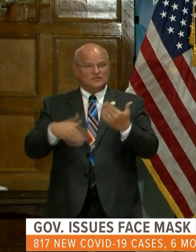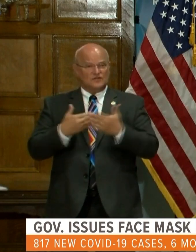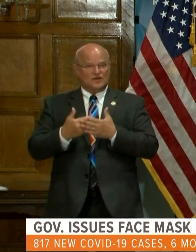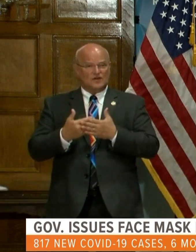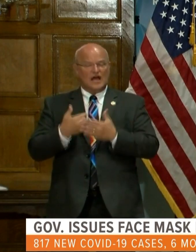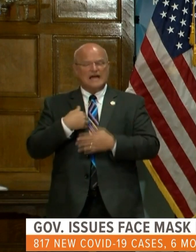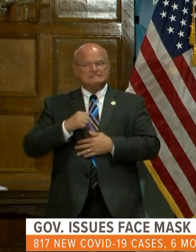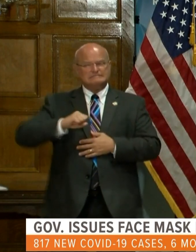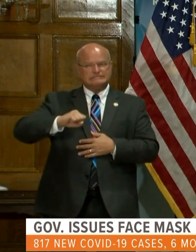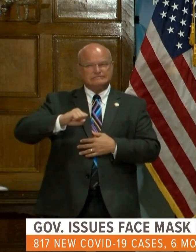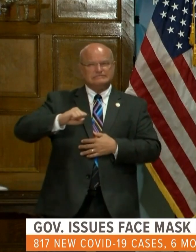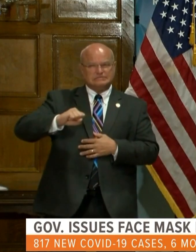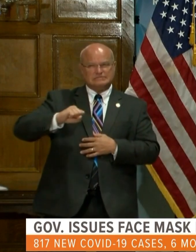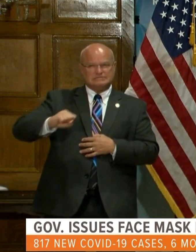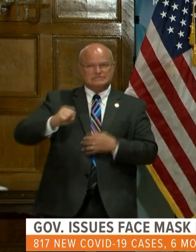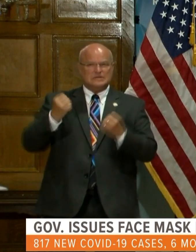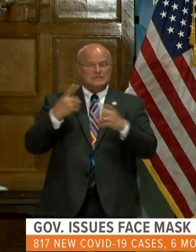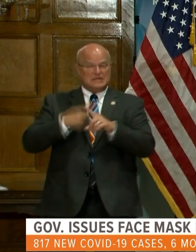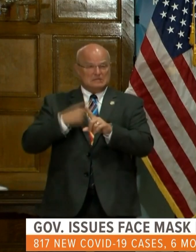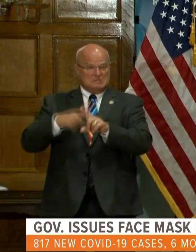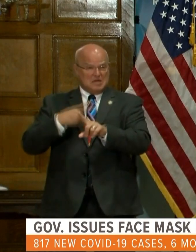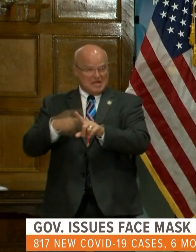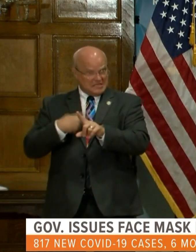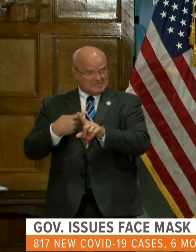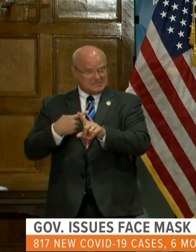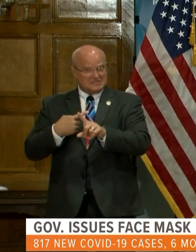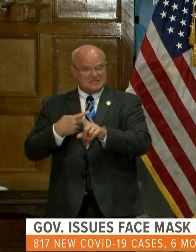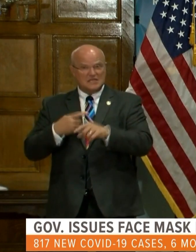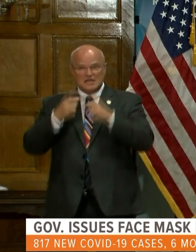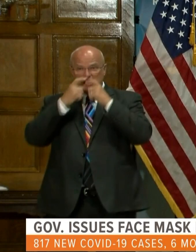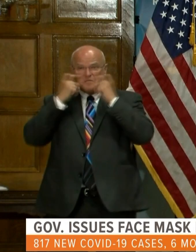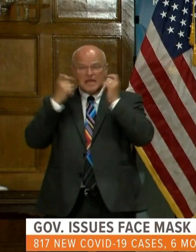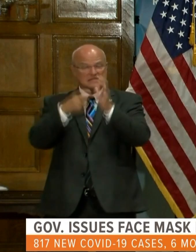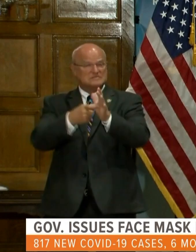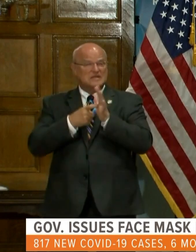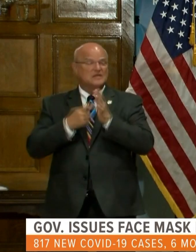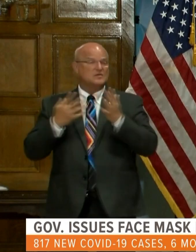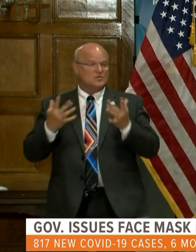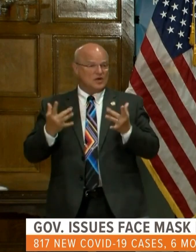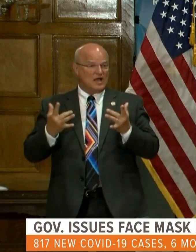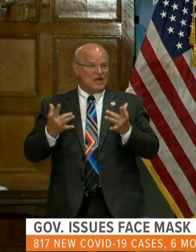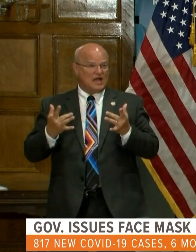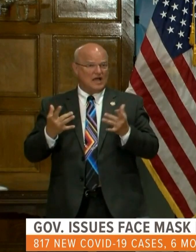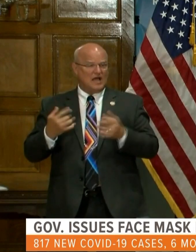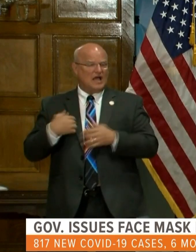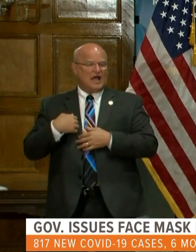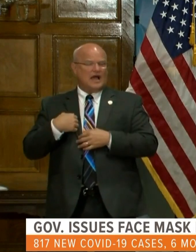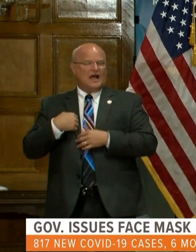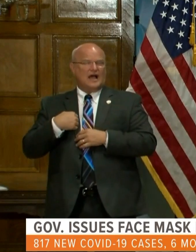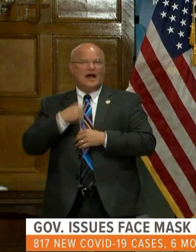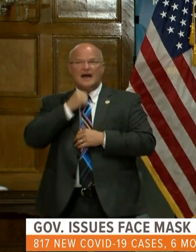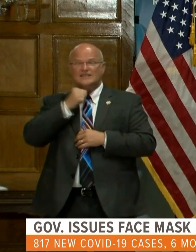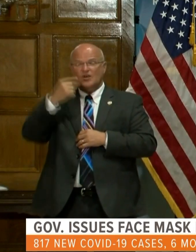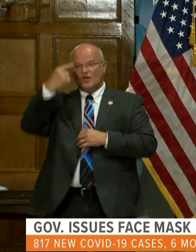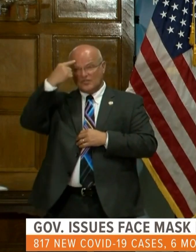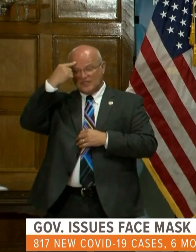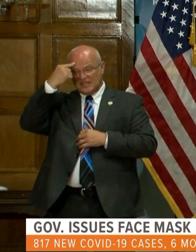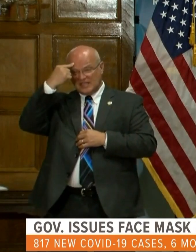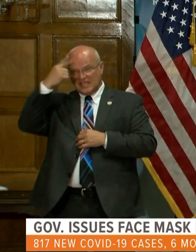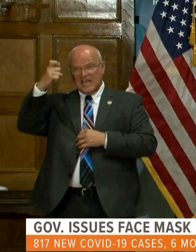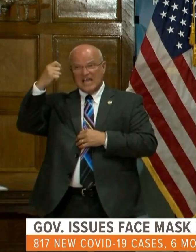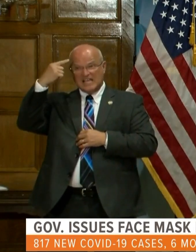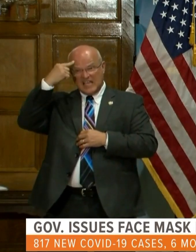all, I resisted for many months a mask mandate because I don't believe that government